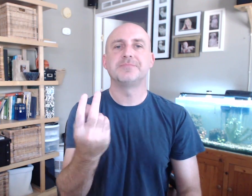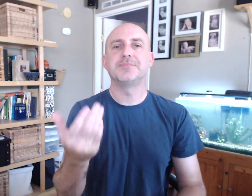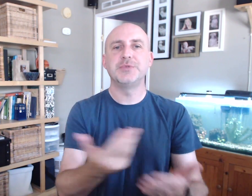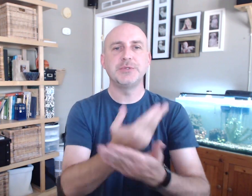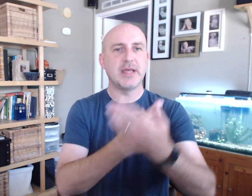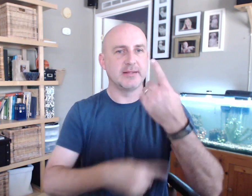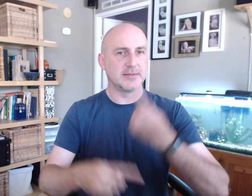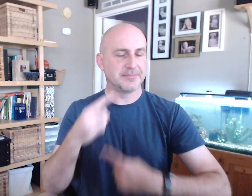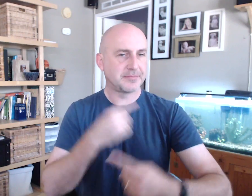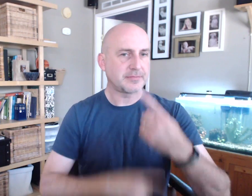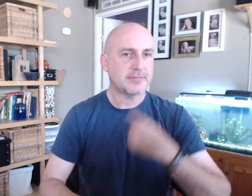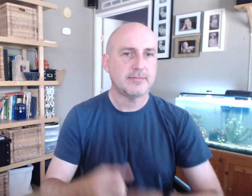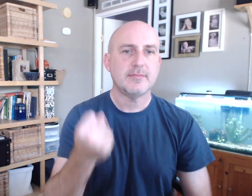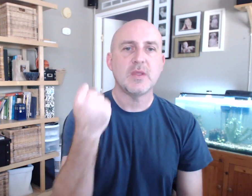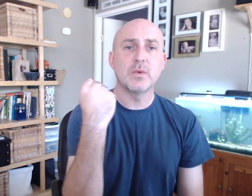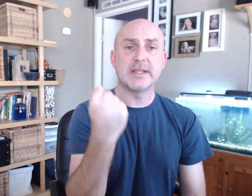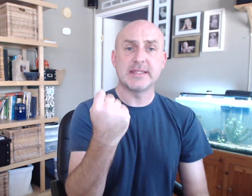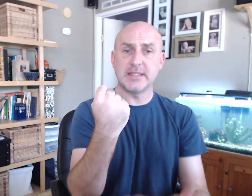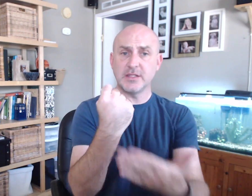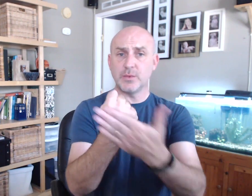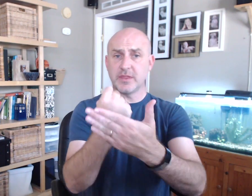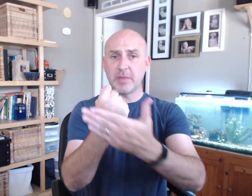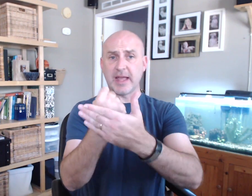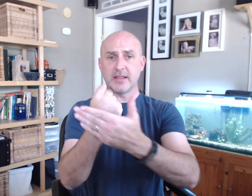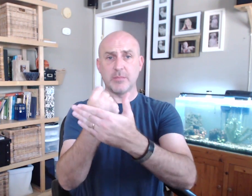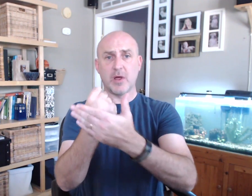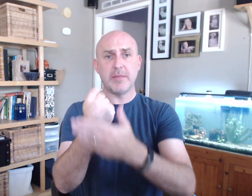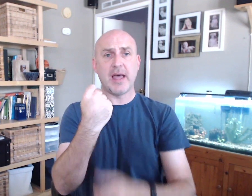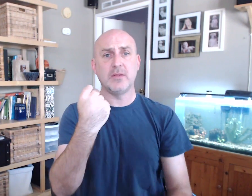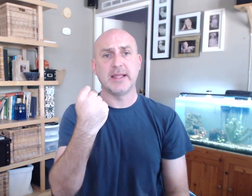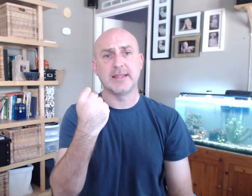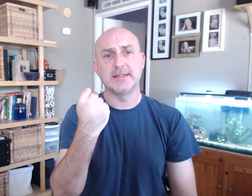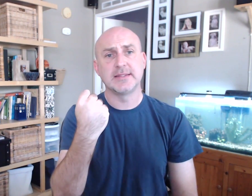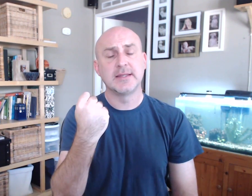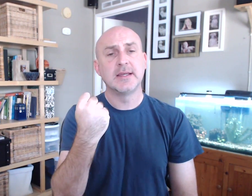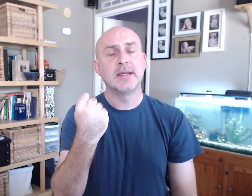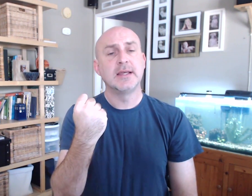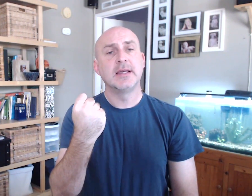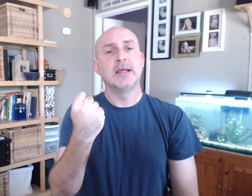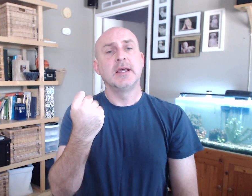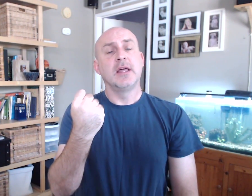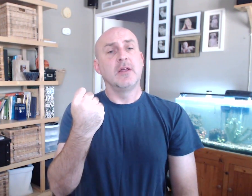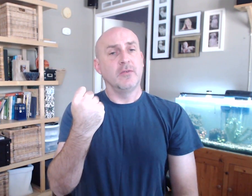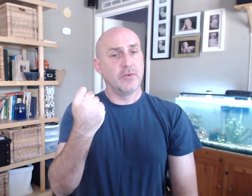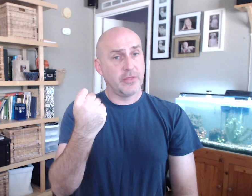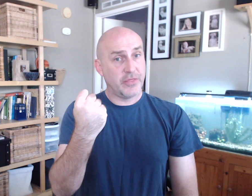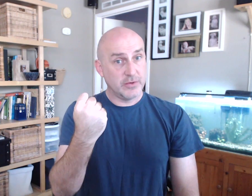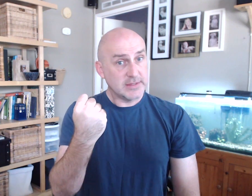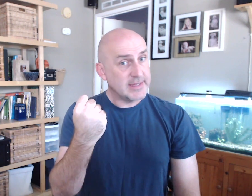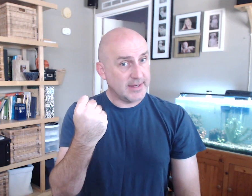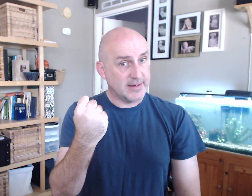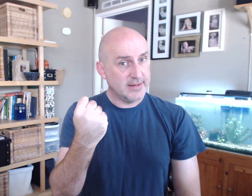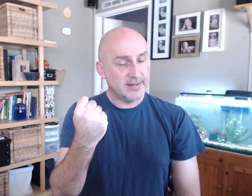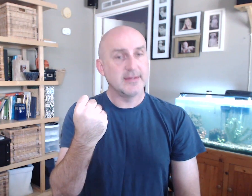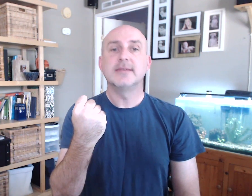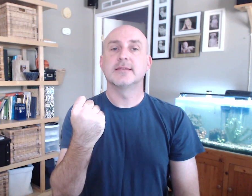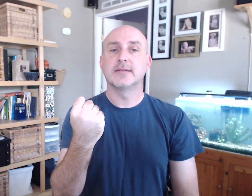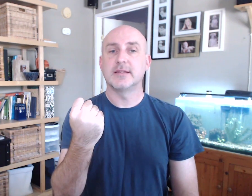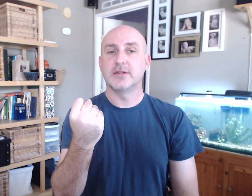new signs. We're going to continue with the back of the palm out like this. For 13, you're going to